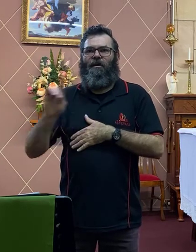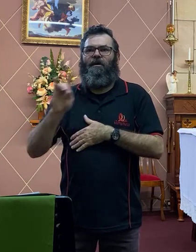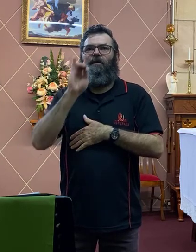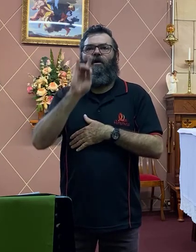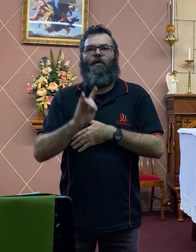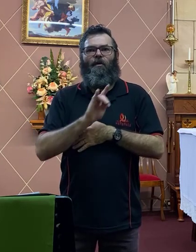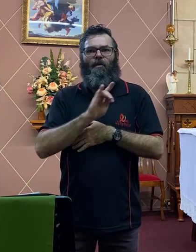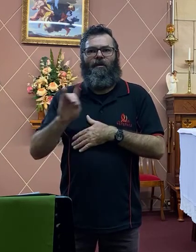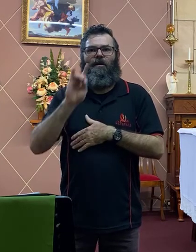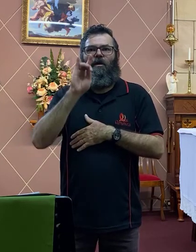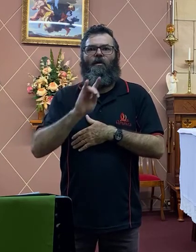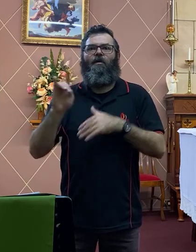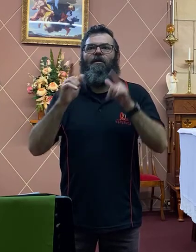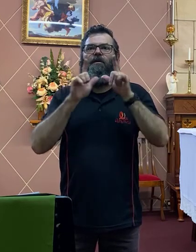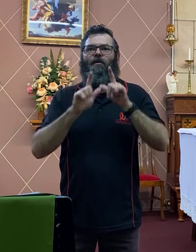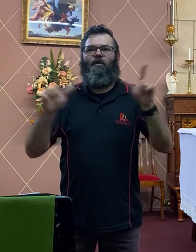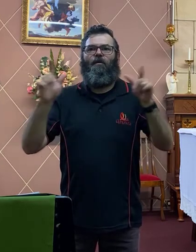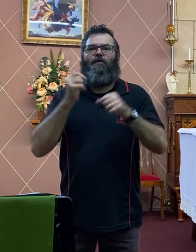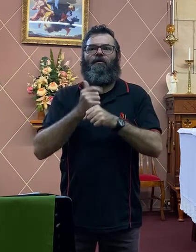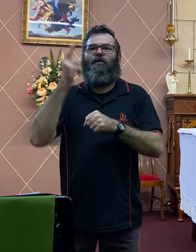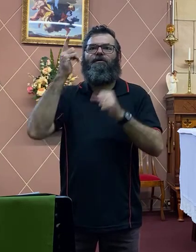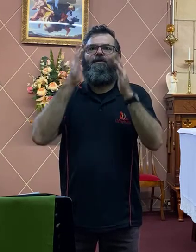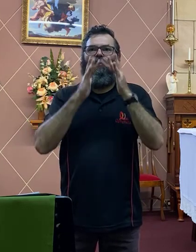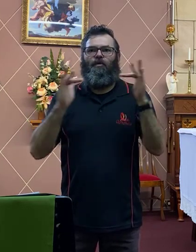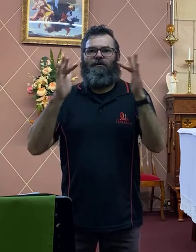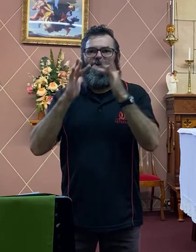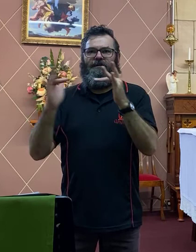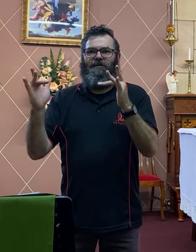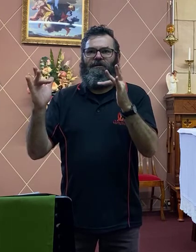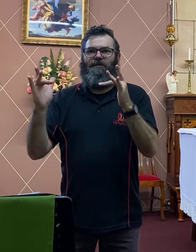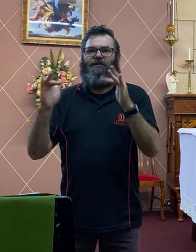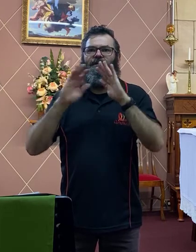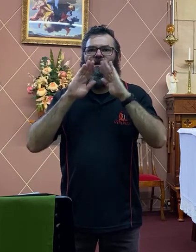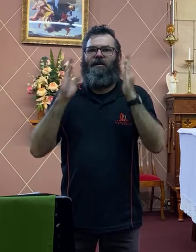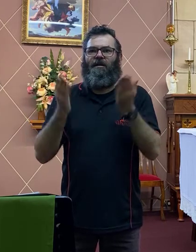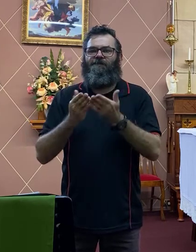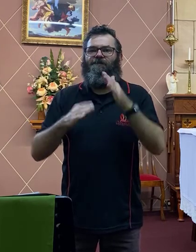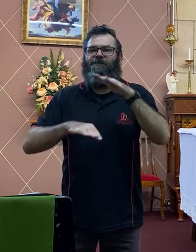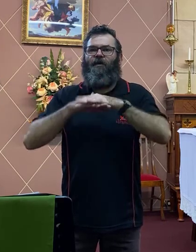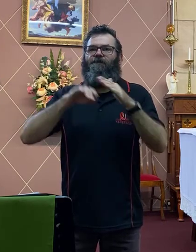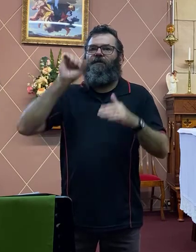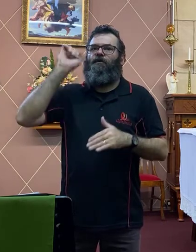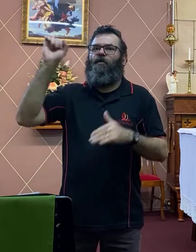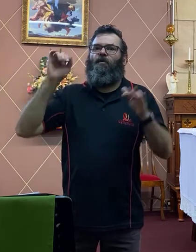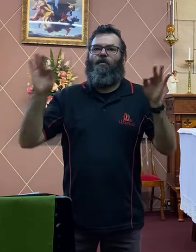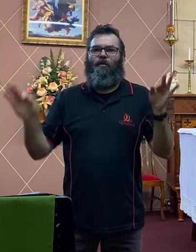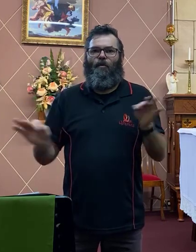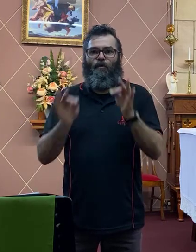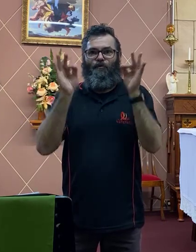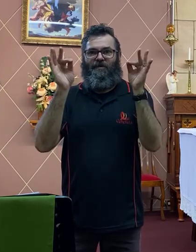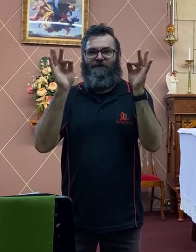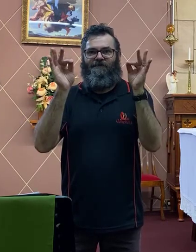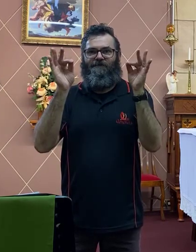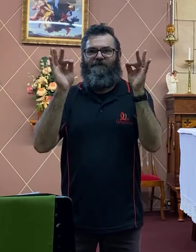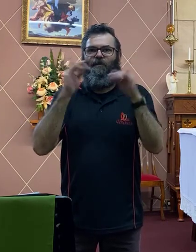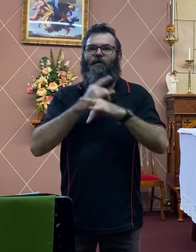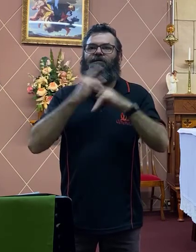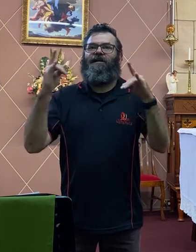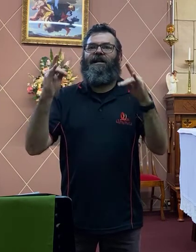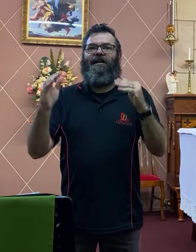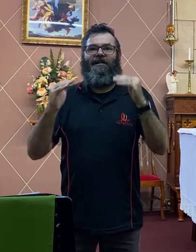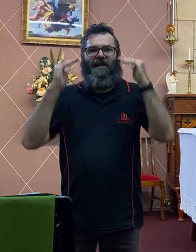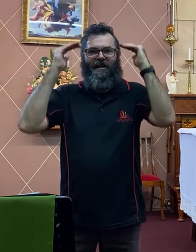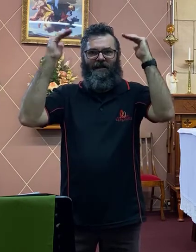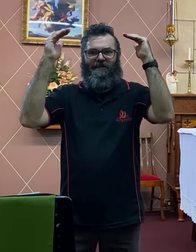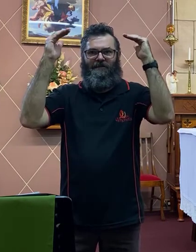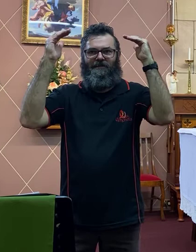hosts, heaven and earth are full of your glory. Hosanna in the highest. Blessed is he who